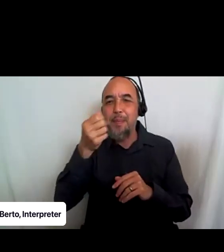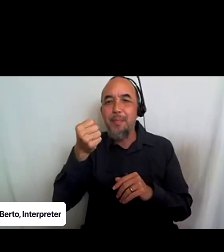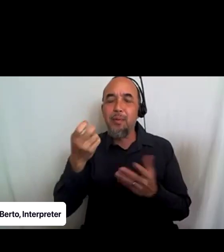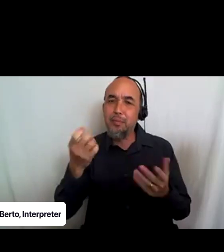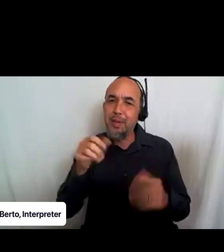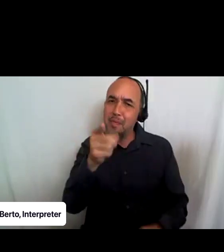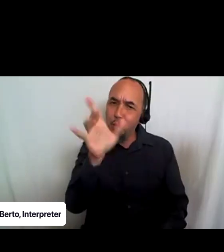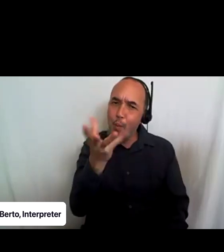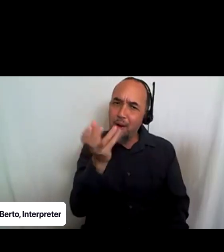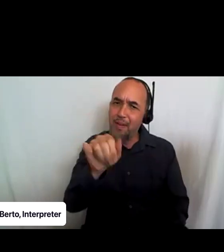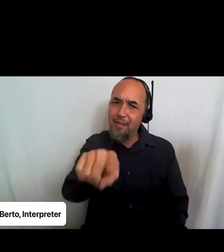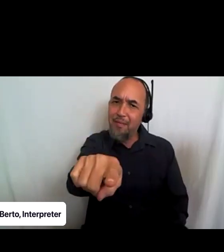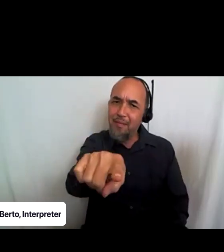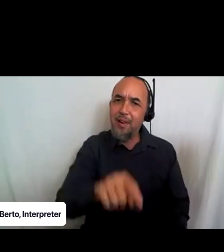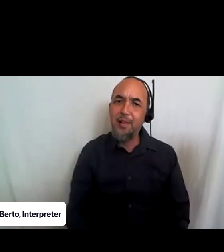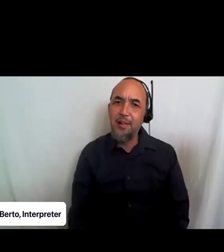like, you know,